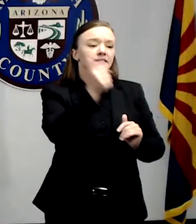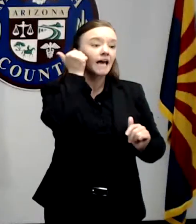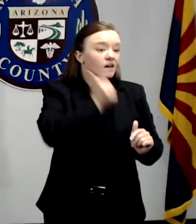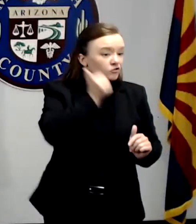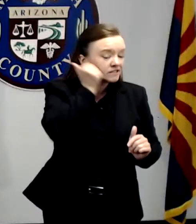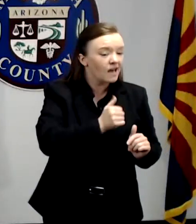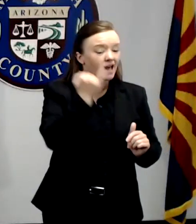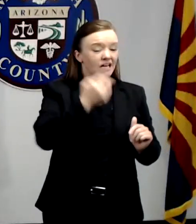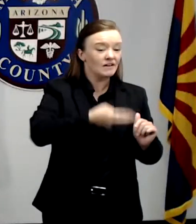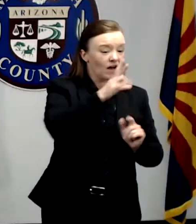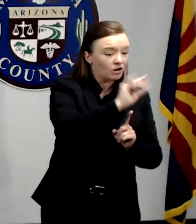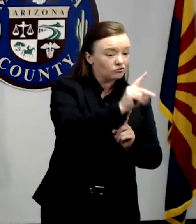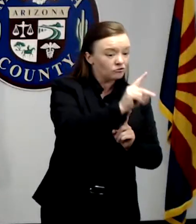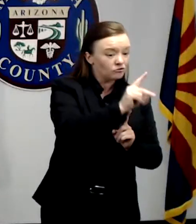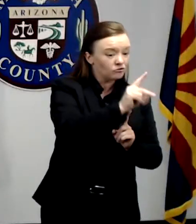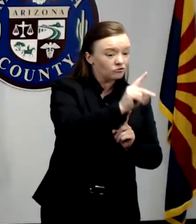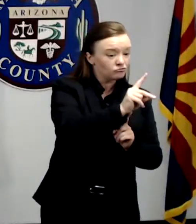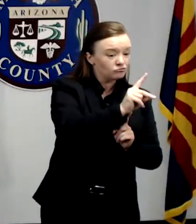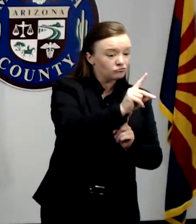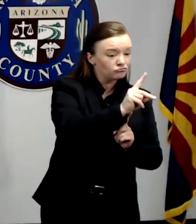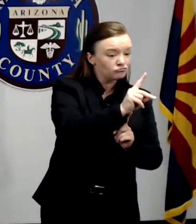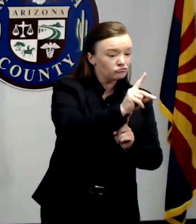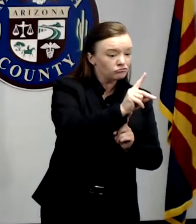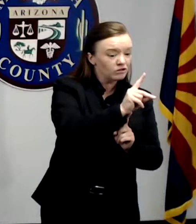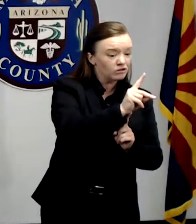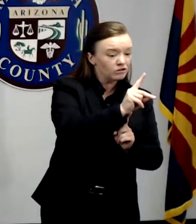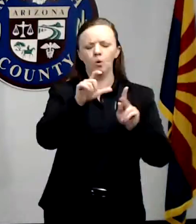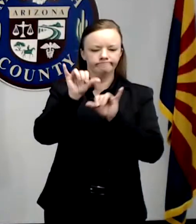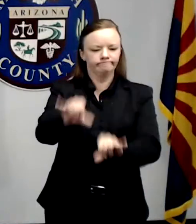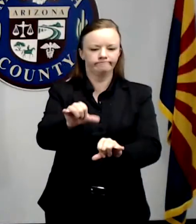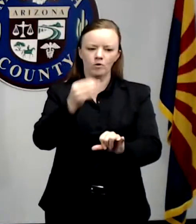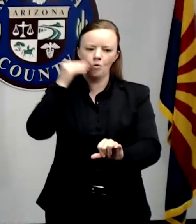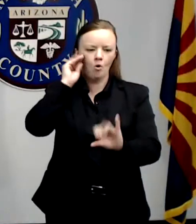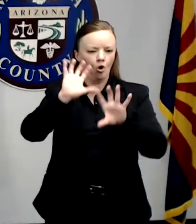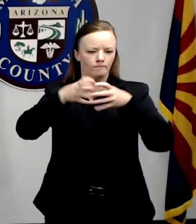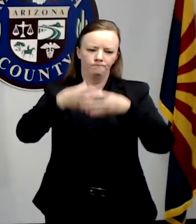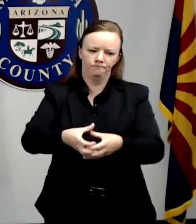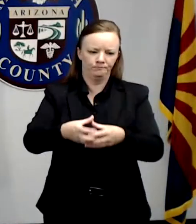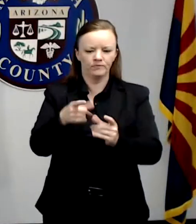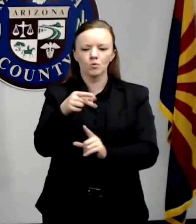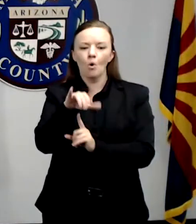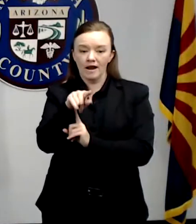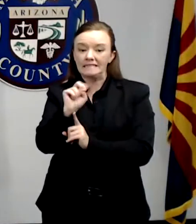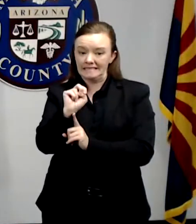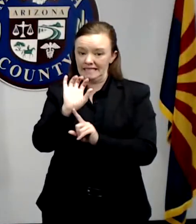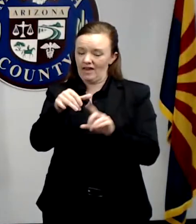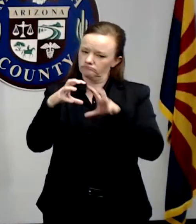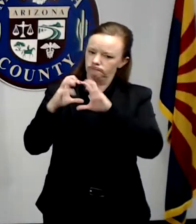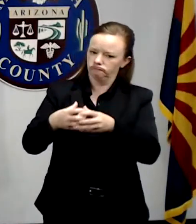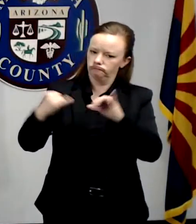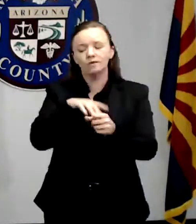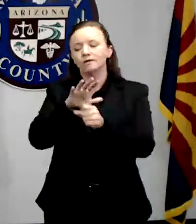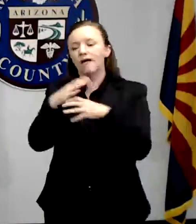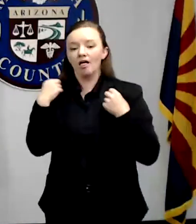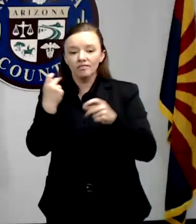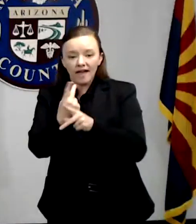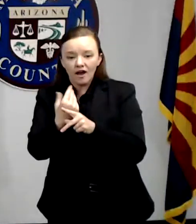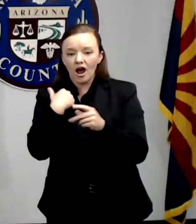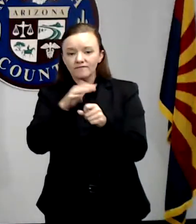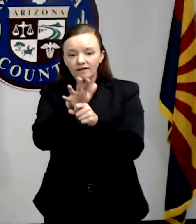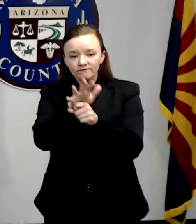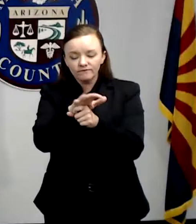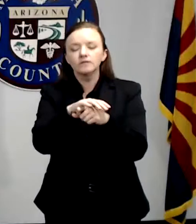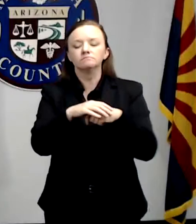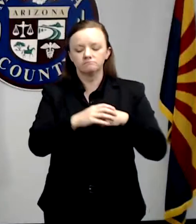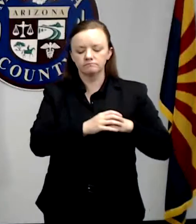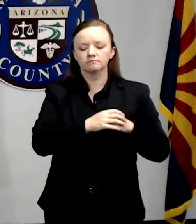person might develop the disease. Usually daily, to make sure that they have access to food, how to seek